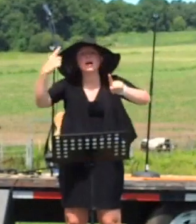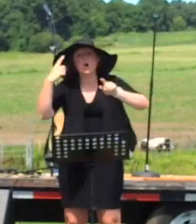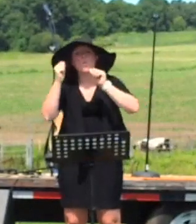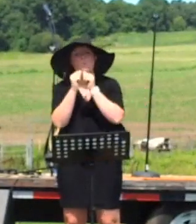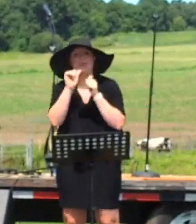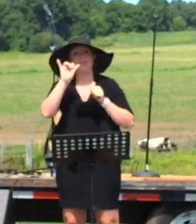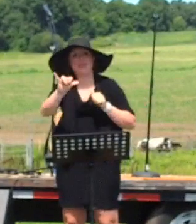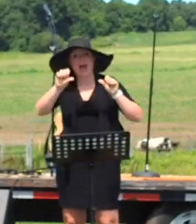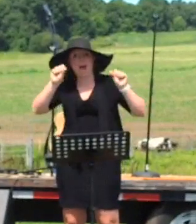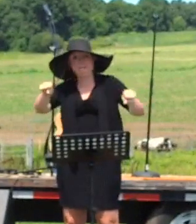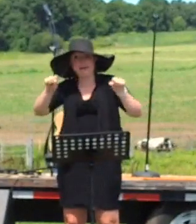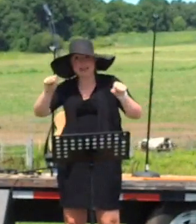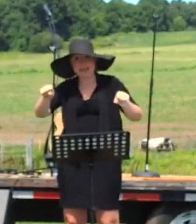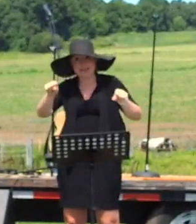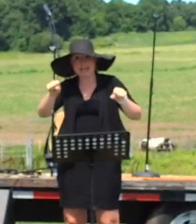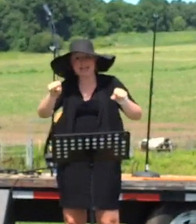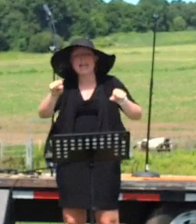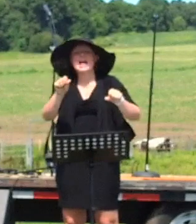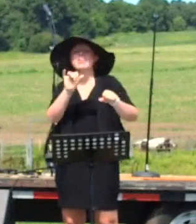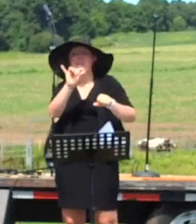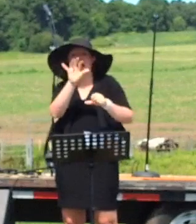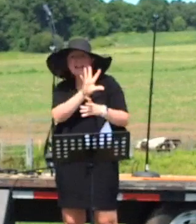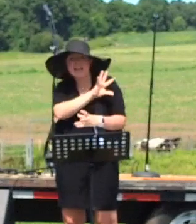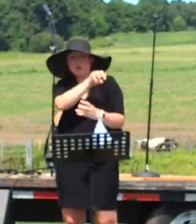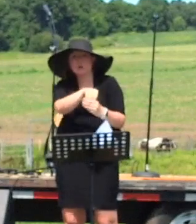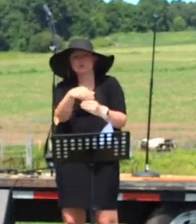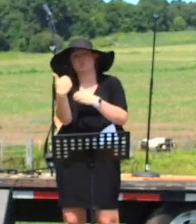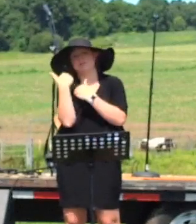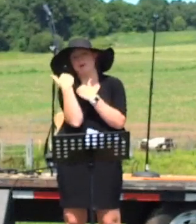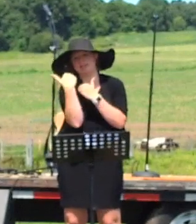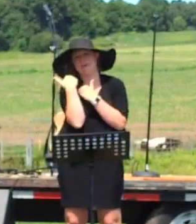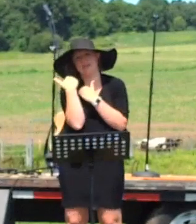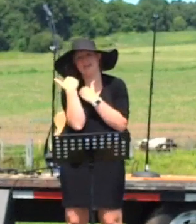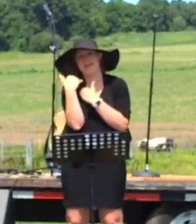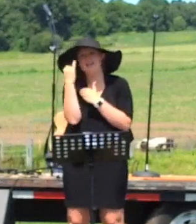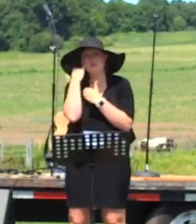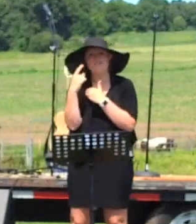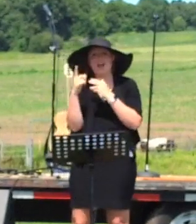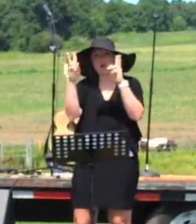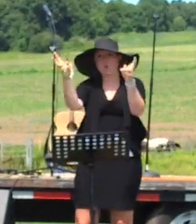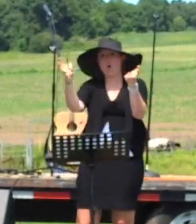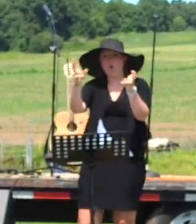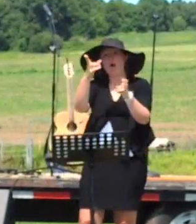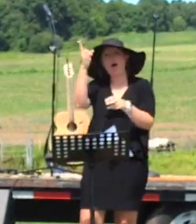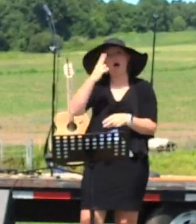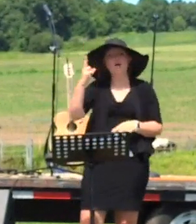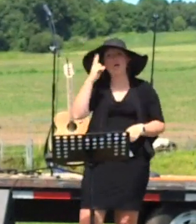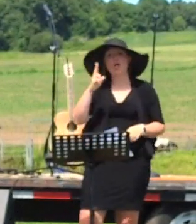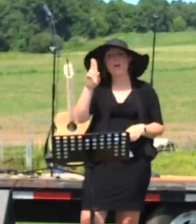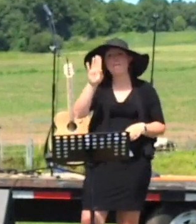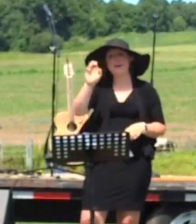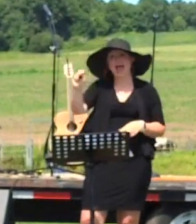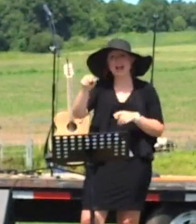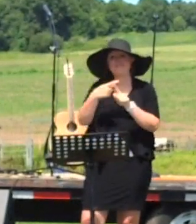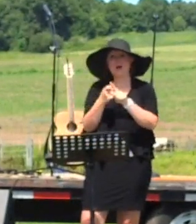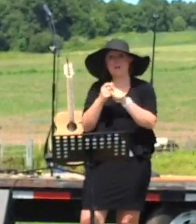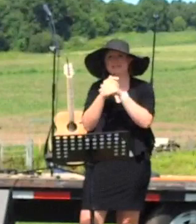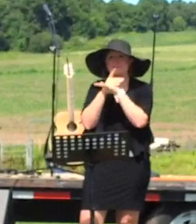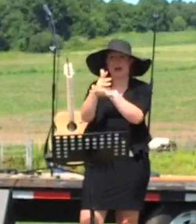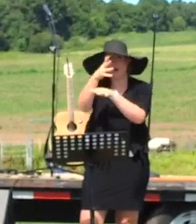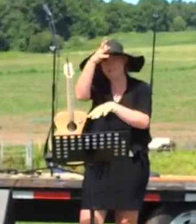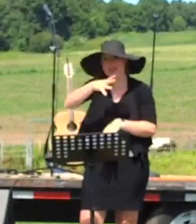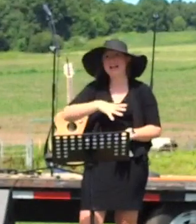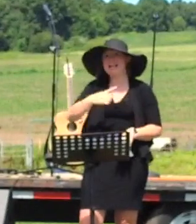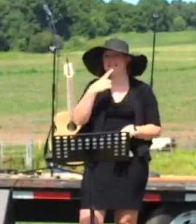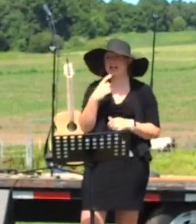ability comes responsibility, right? So if I'm to quote Uncle Ben from Spider-Man, right? He